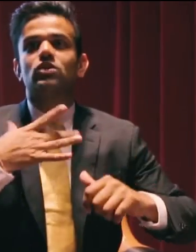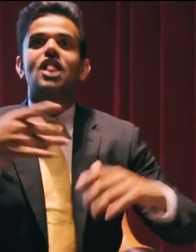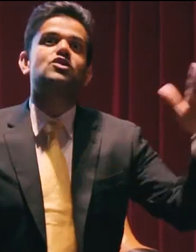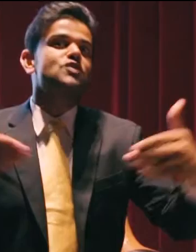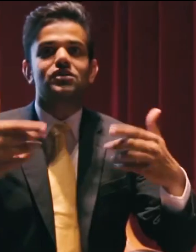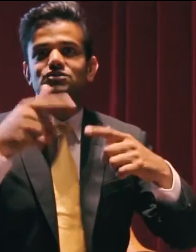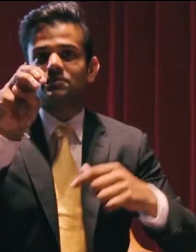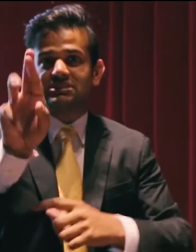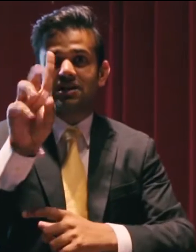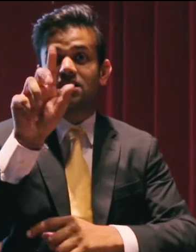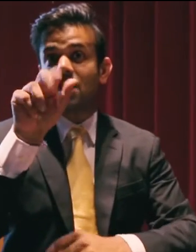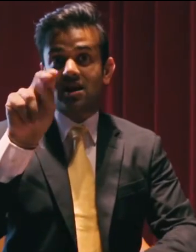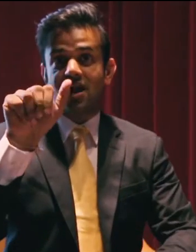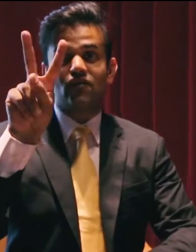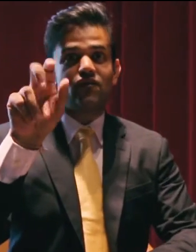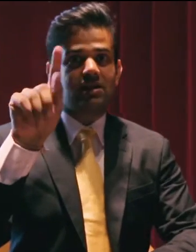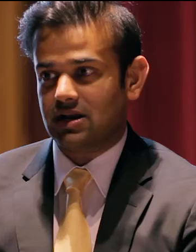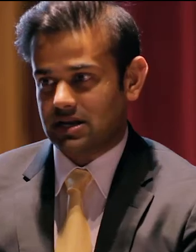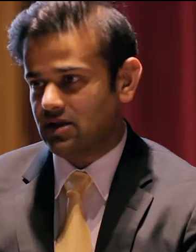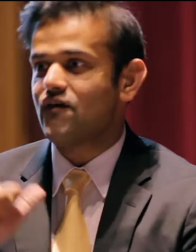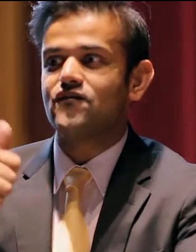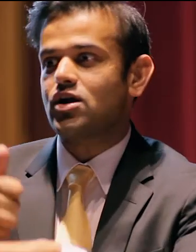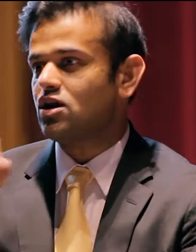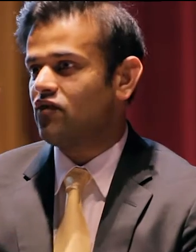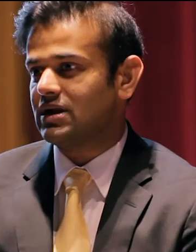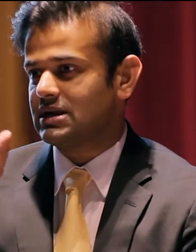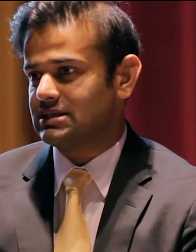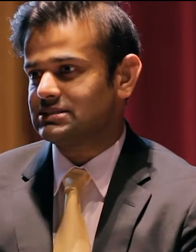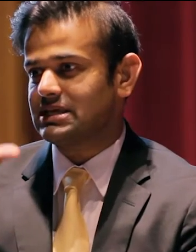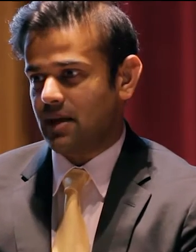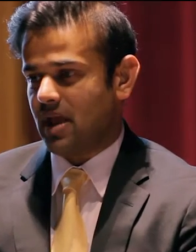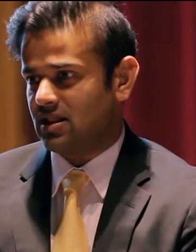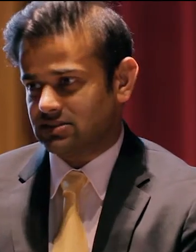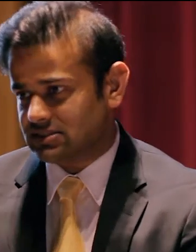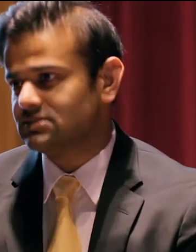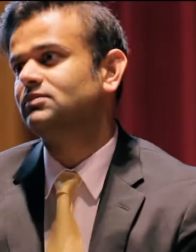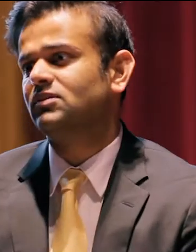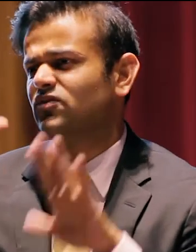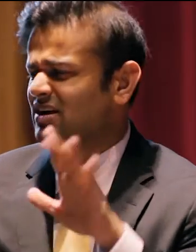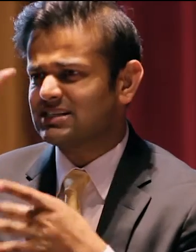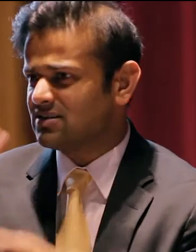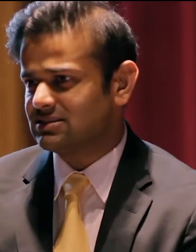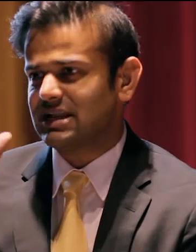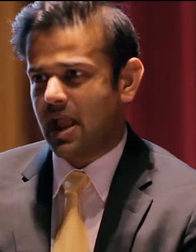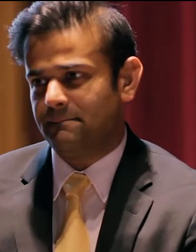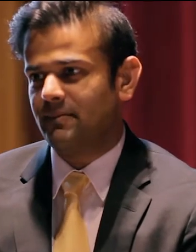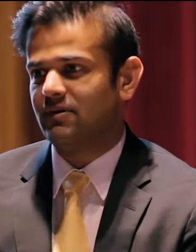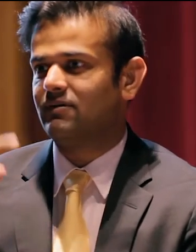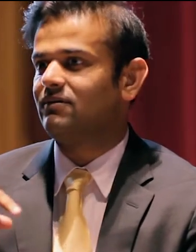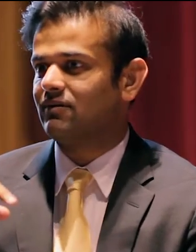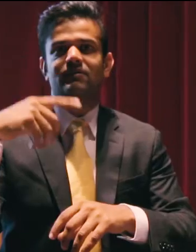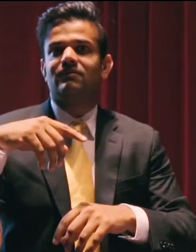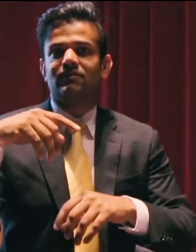Welcome to the 20-Minute Talk Show. I would like to introduce Mr. Dana Veitch, founder of KissCam LLC.